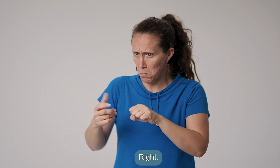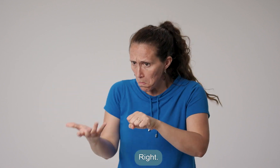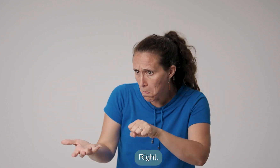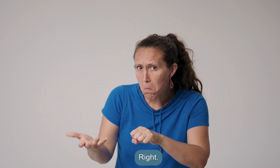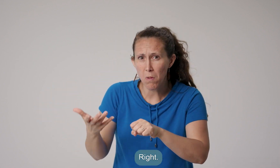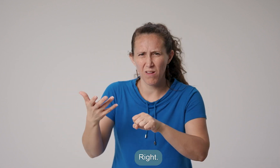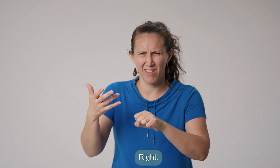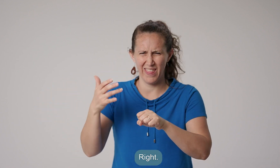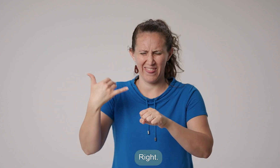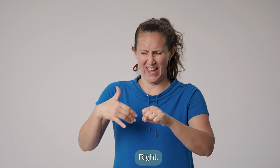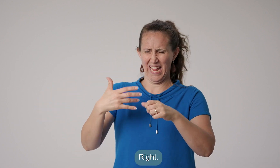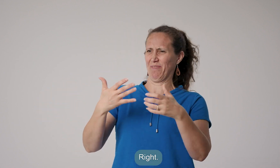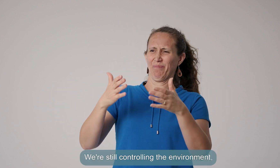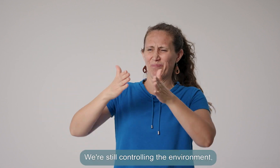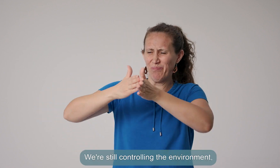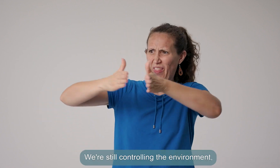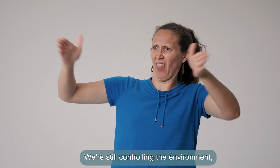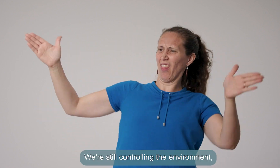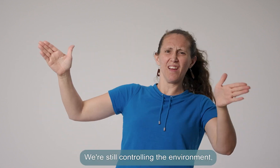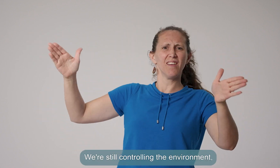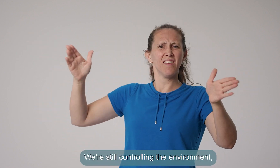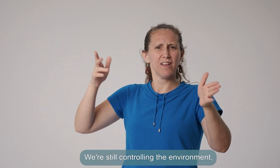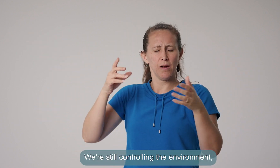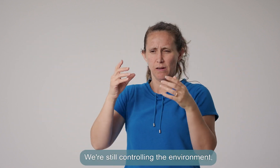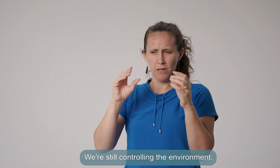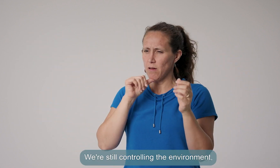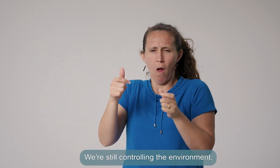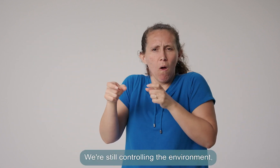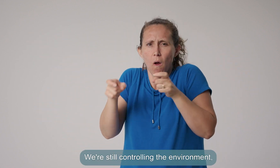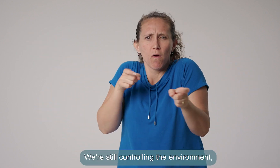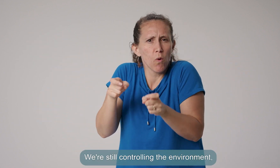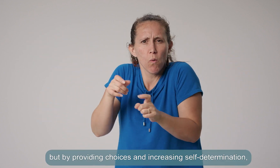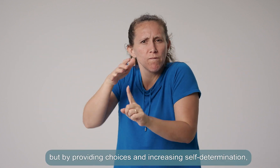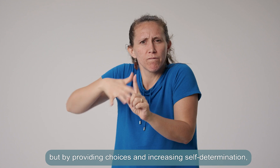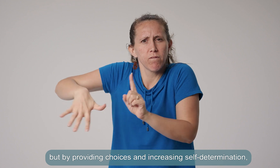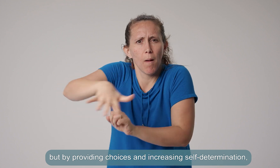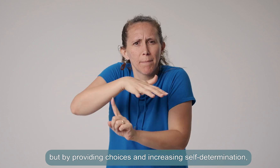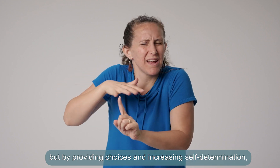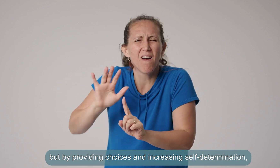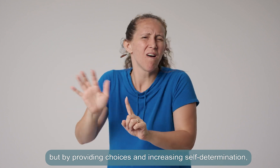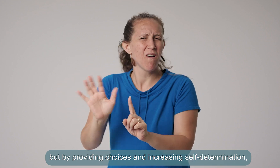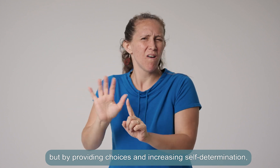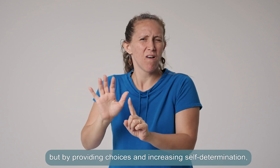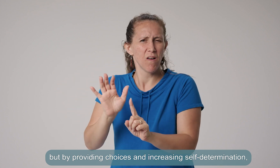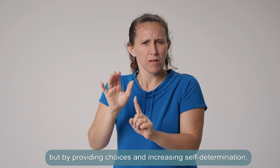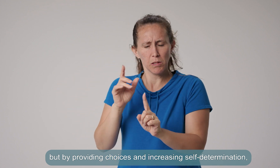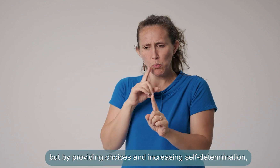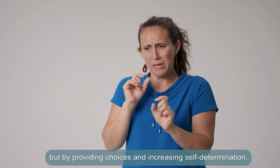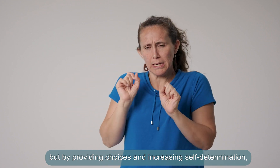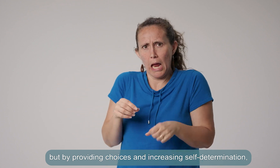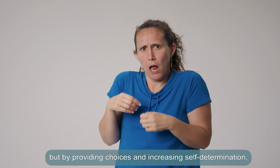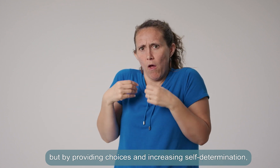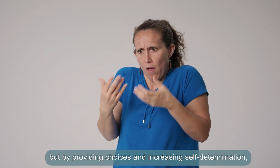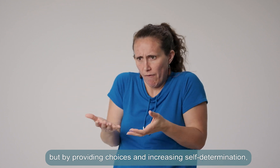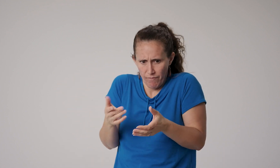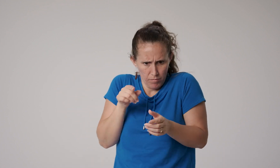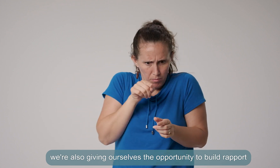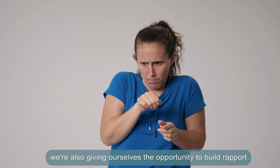Right? We're still controlling the environment, but by providing choices and increasing self-determination, we're